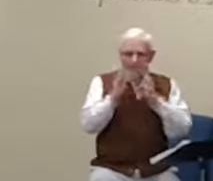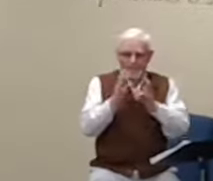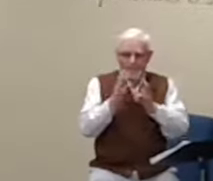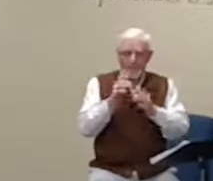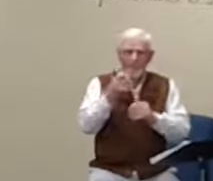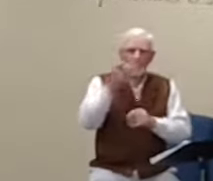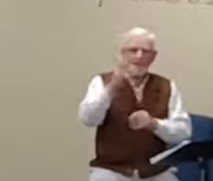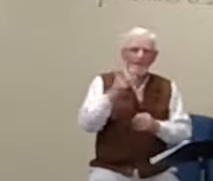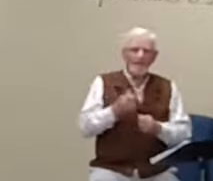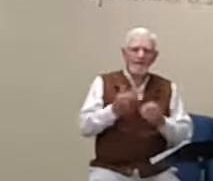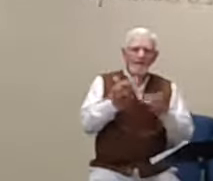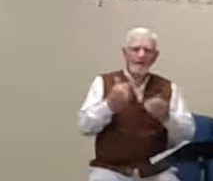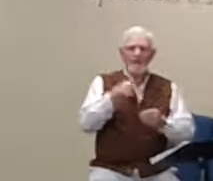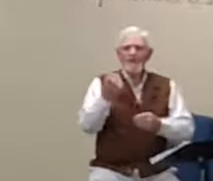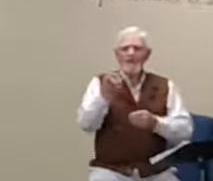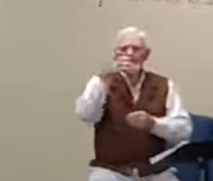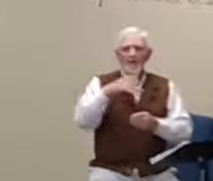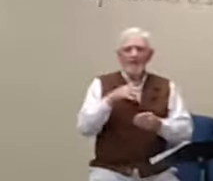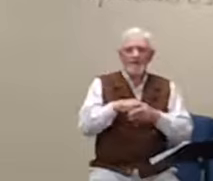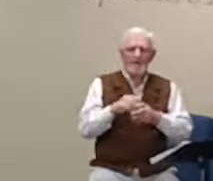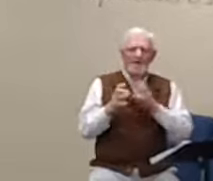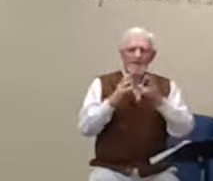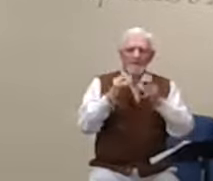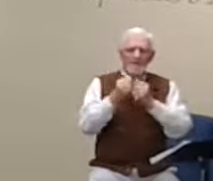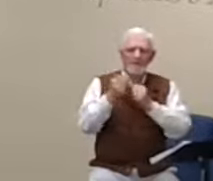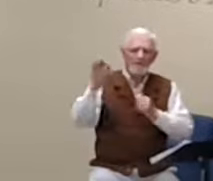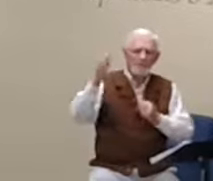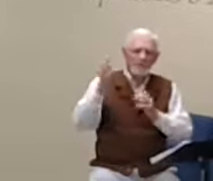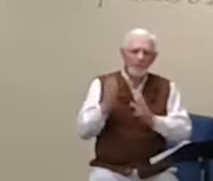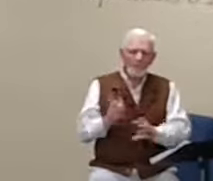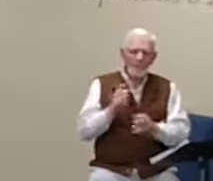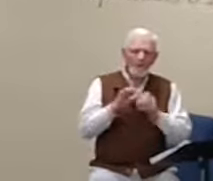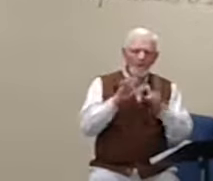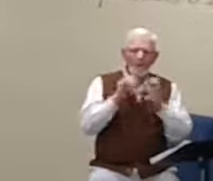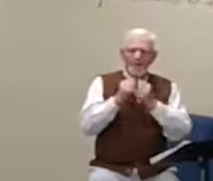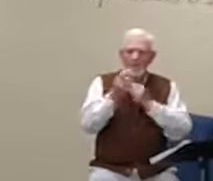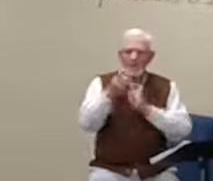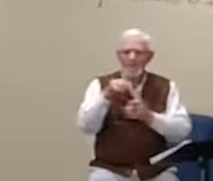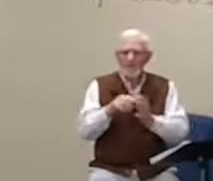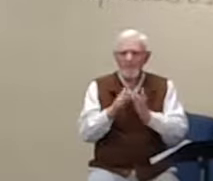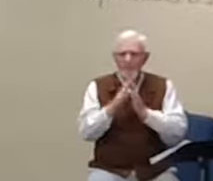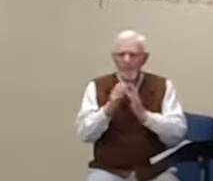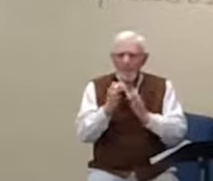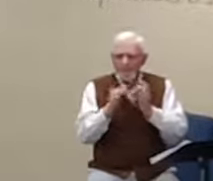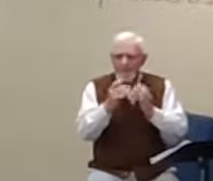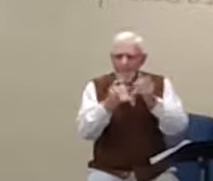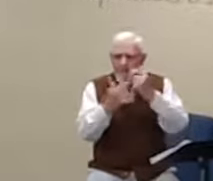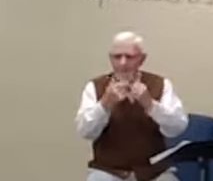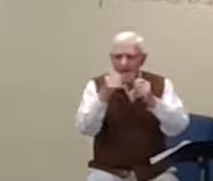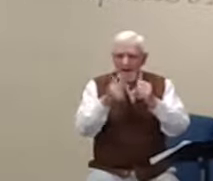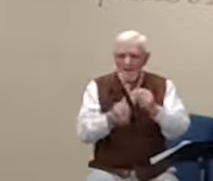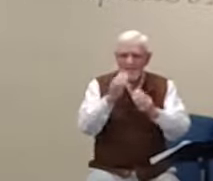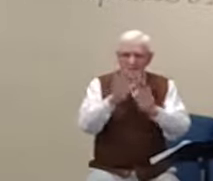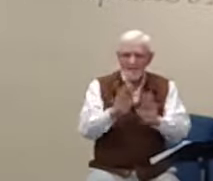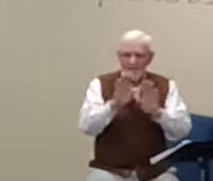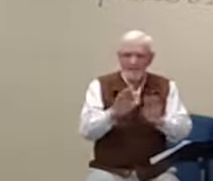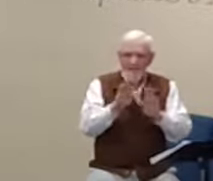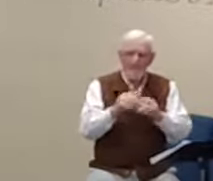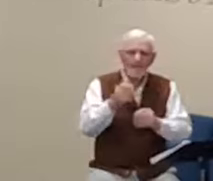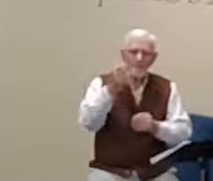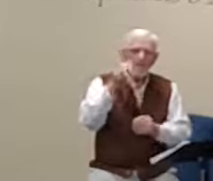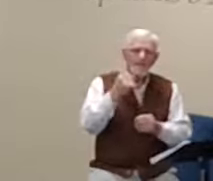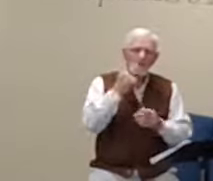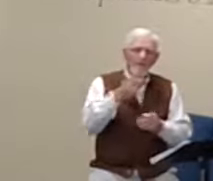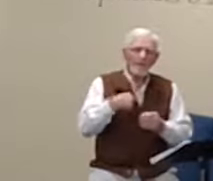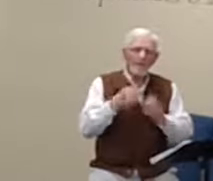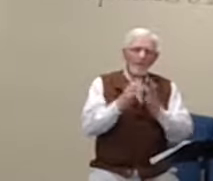another man in conversation. He can use a preacher. He can use the Bible. He can speak to you in prayer. And if you come to me every Sunday and say, God showed me this in prayer, God's telling me,